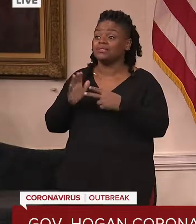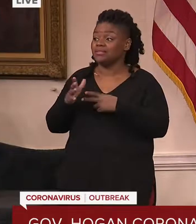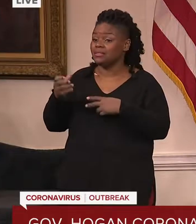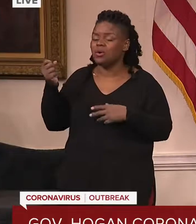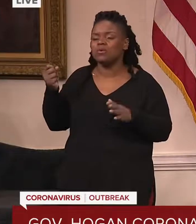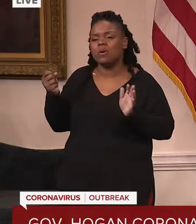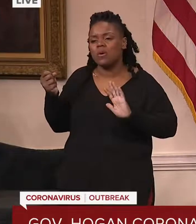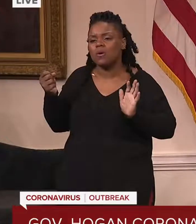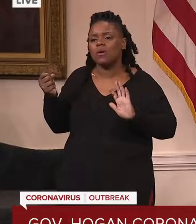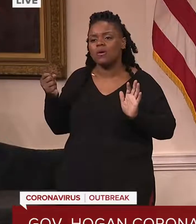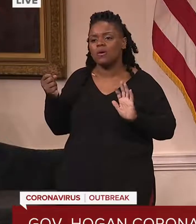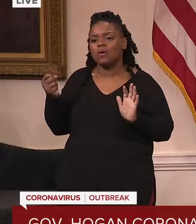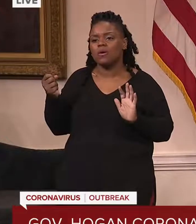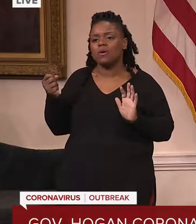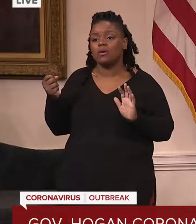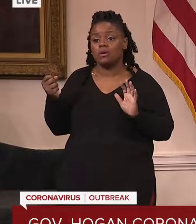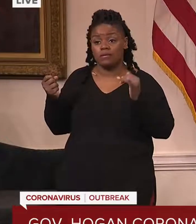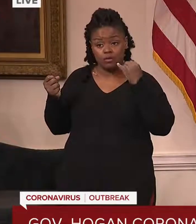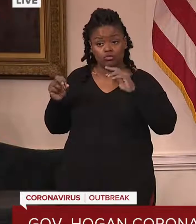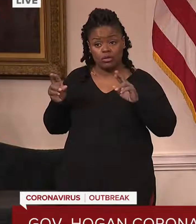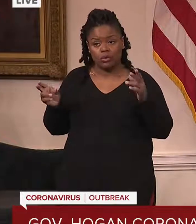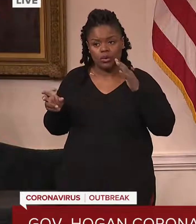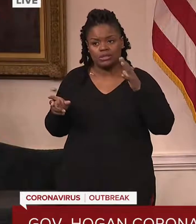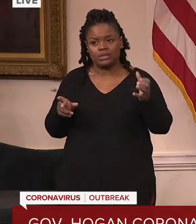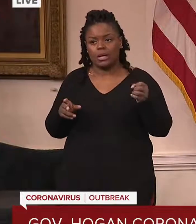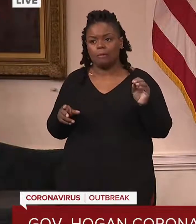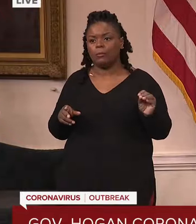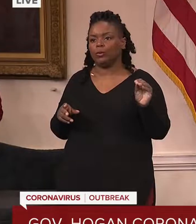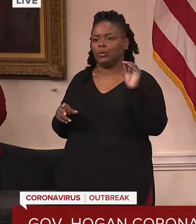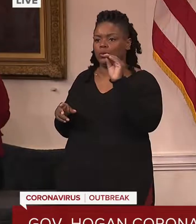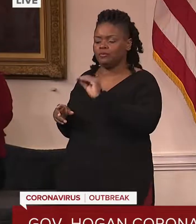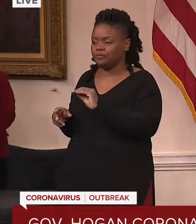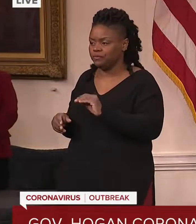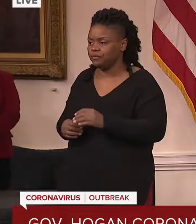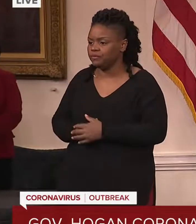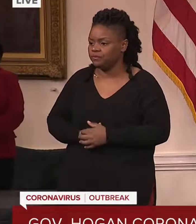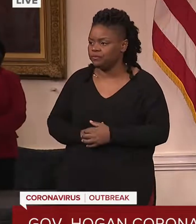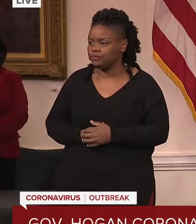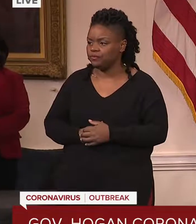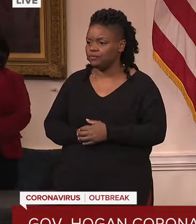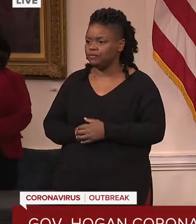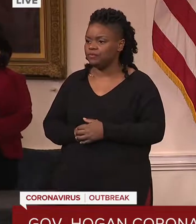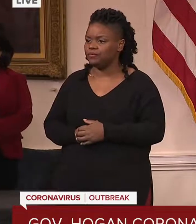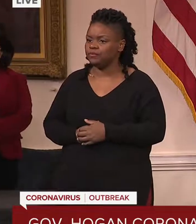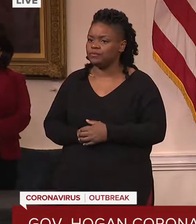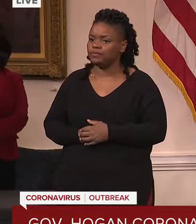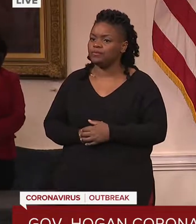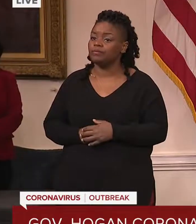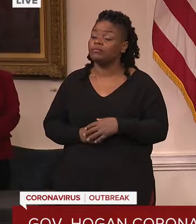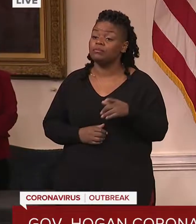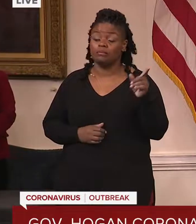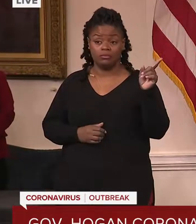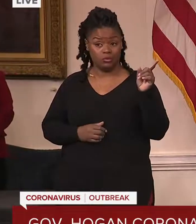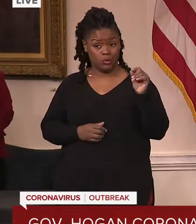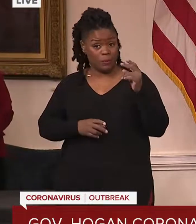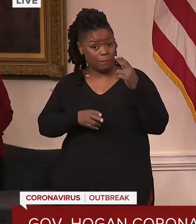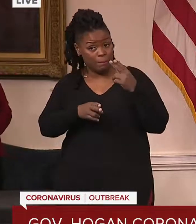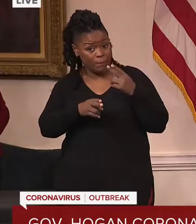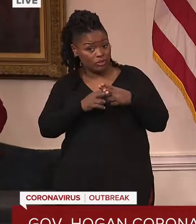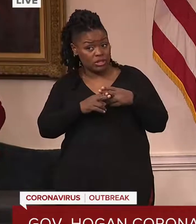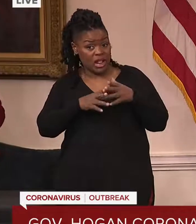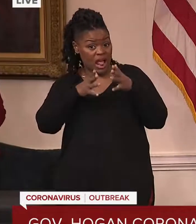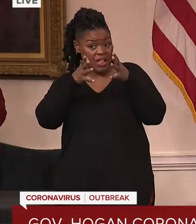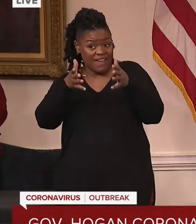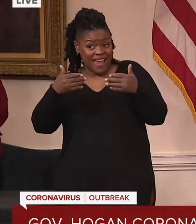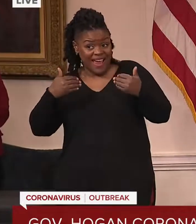left. We're going to take them and send them somewhere else. Governor, can you elaborate a little bit on the retrieving of vaccines and redirecting them? And Maybe Dr.